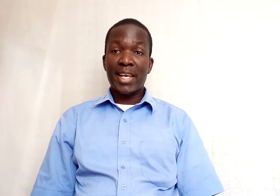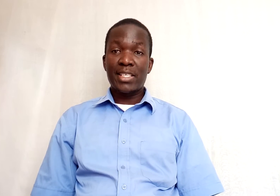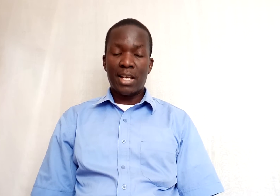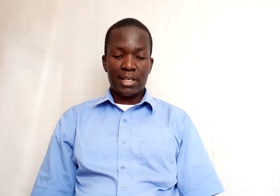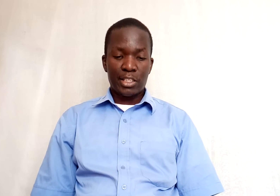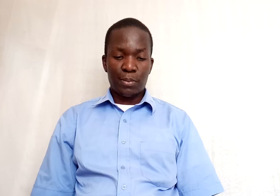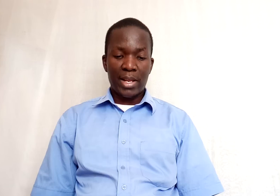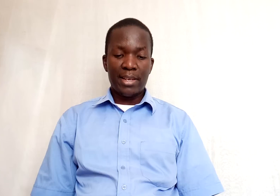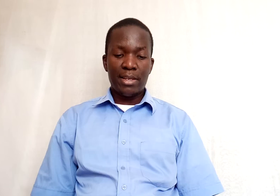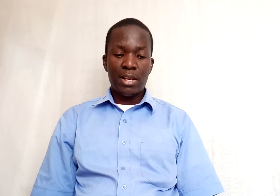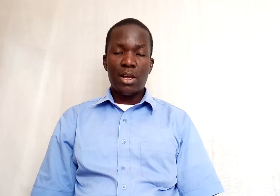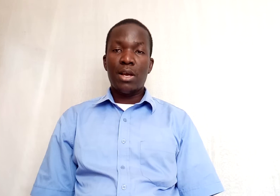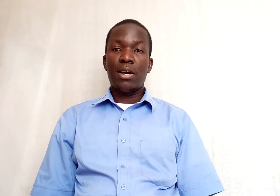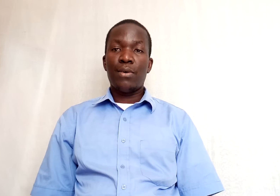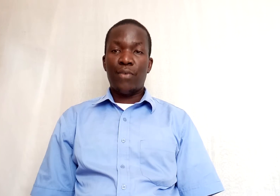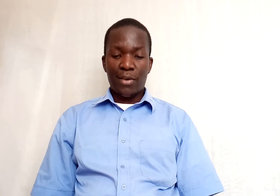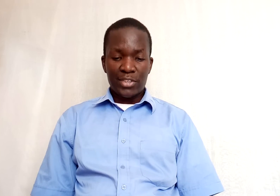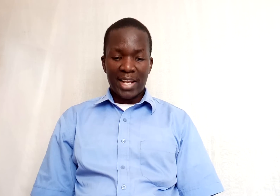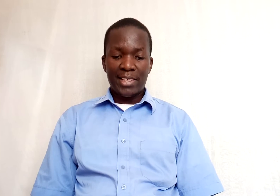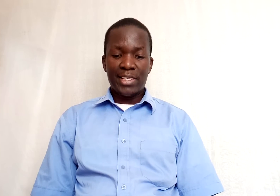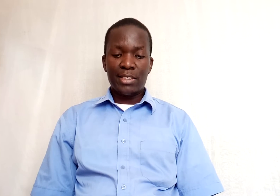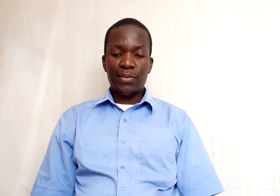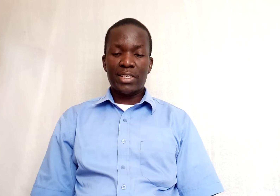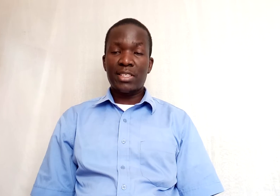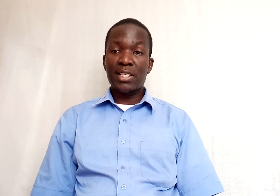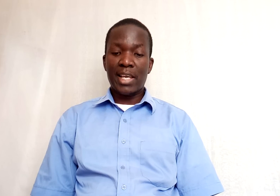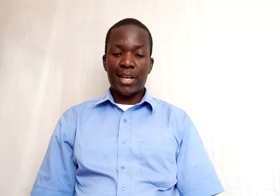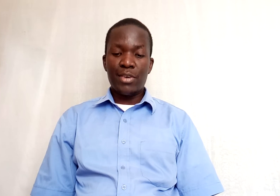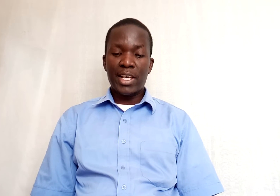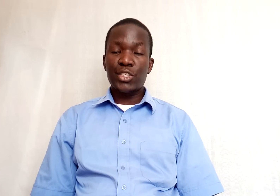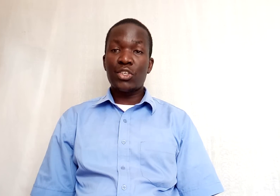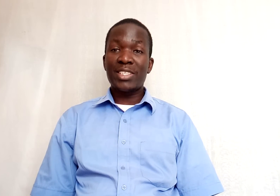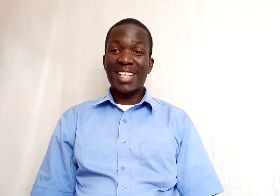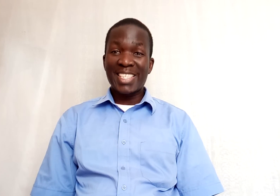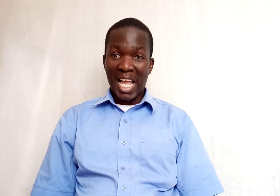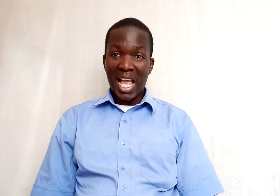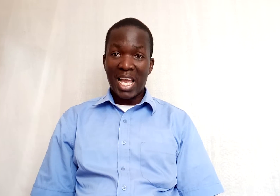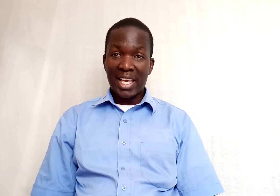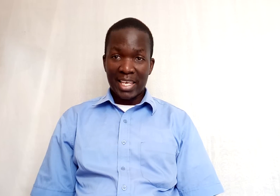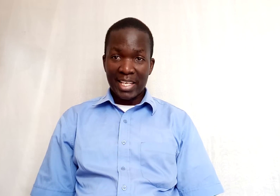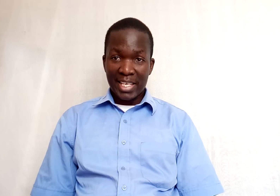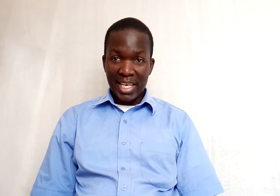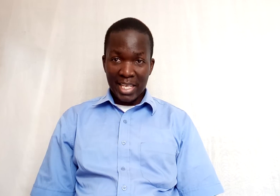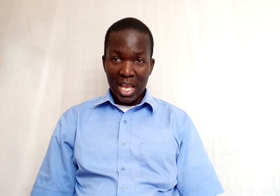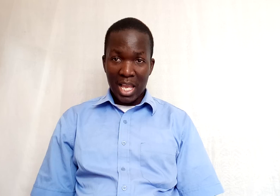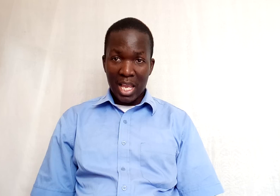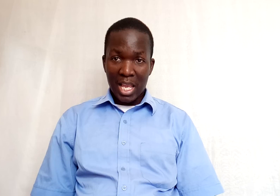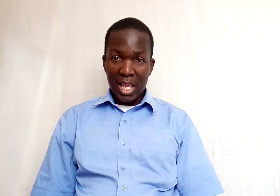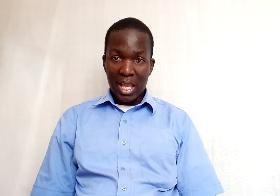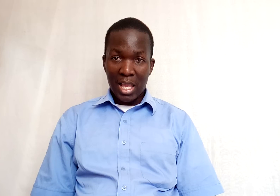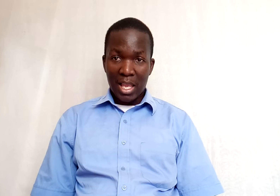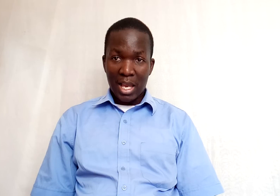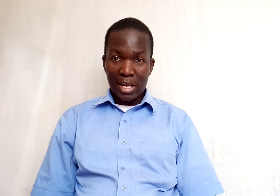State and explain 5 challenges facing education sector in Kenya. I